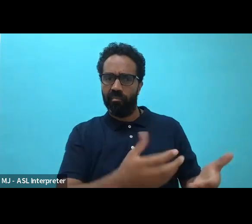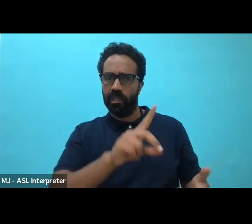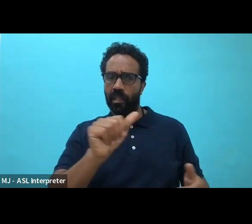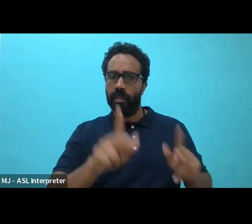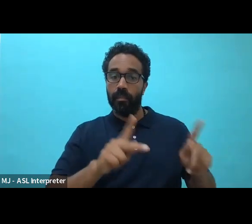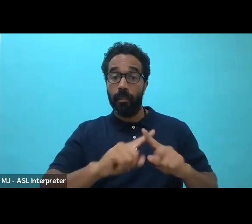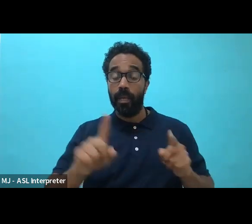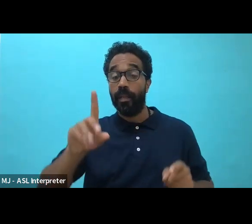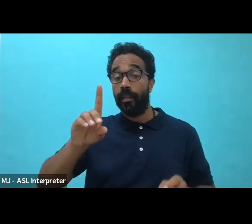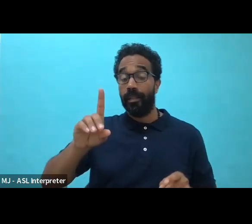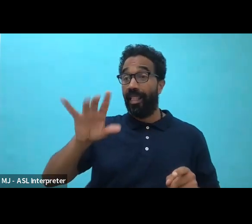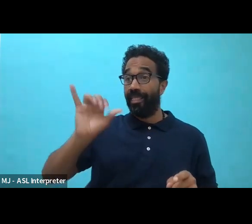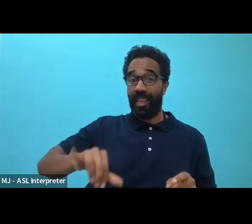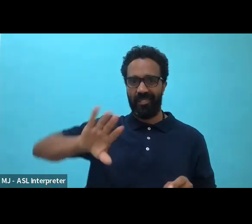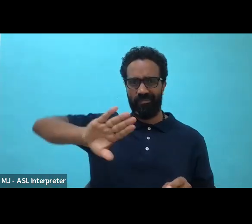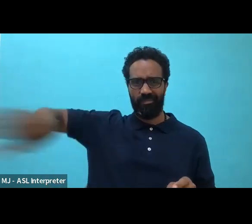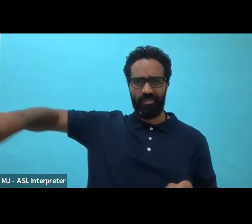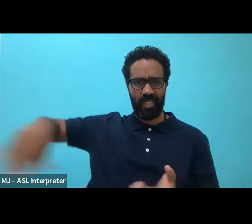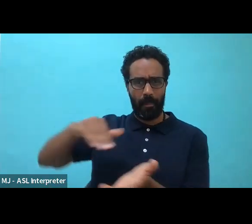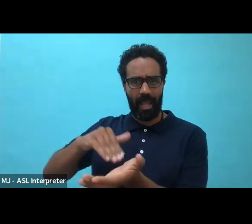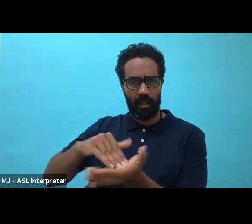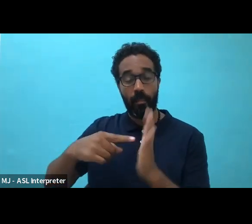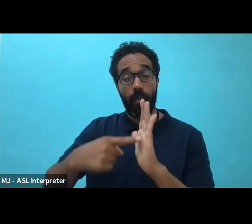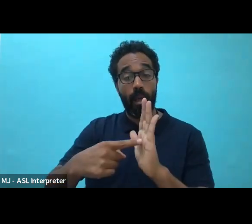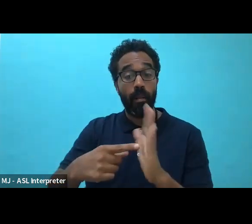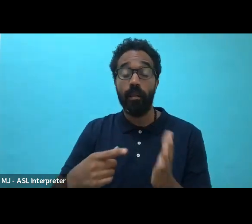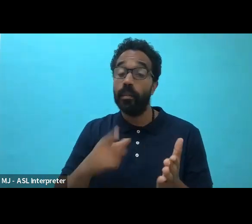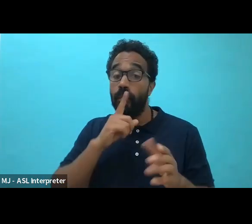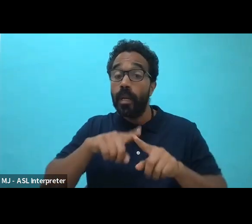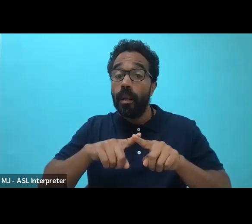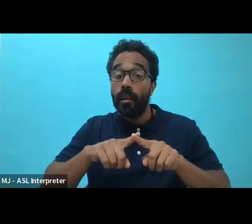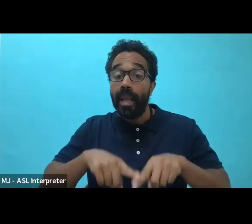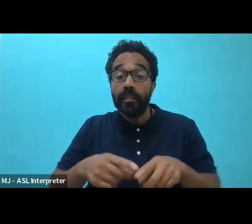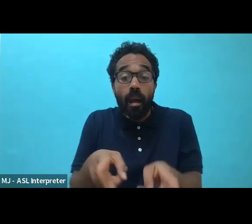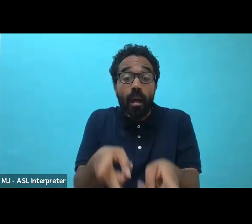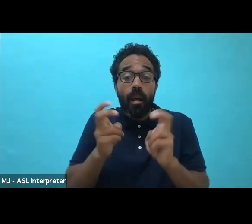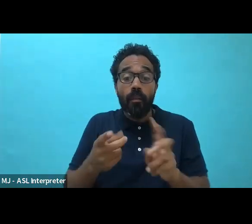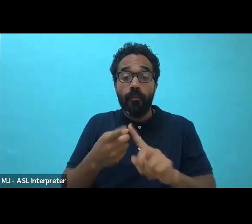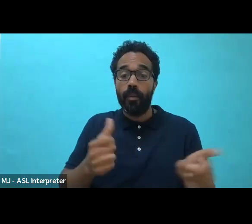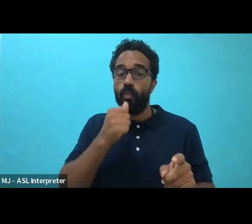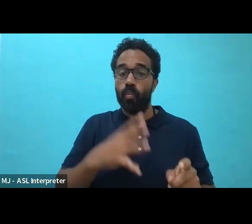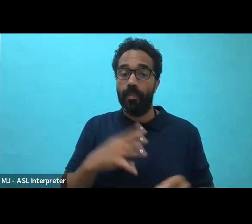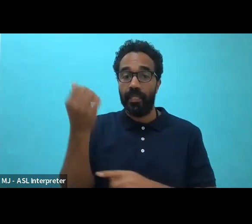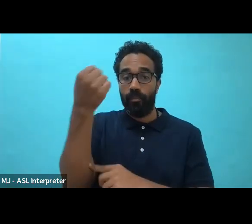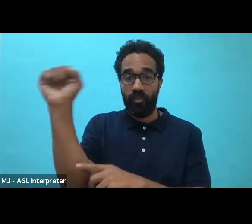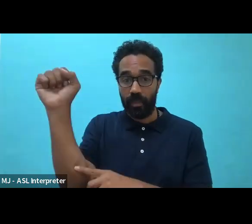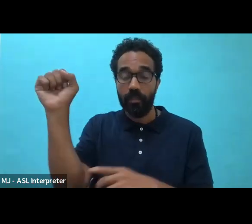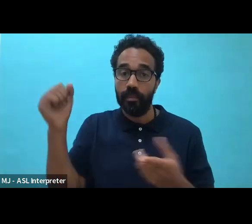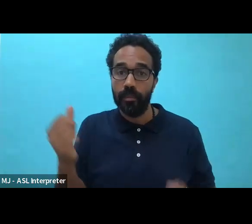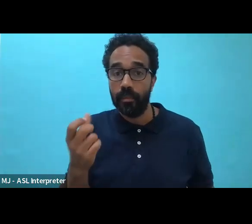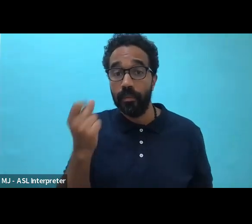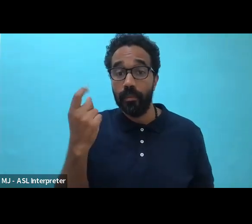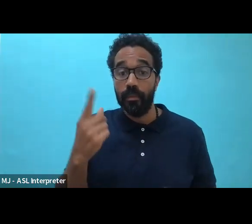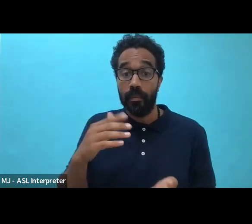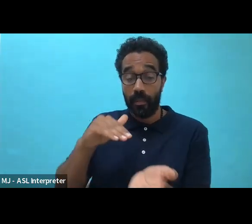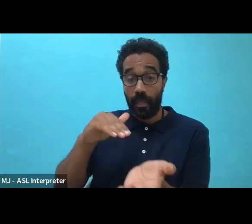movement was based on, a lot of it was the women's movement that said that medical staff are not